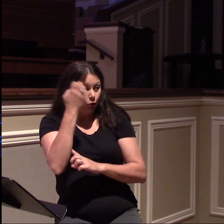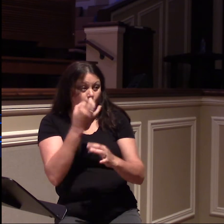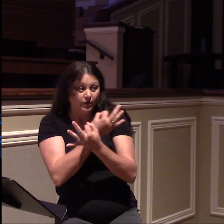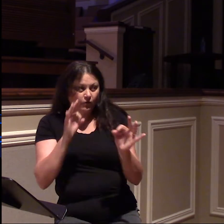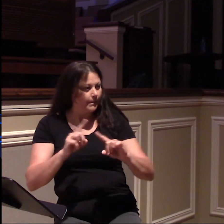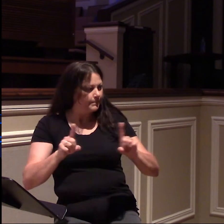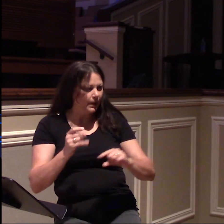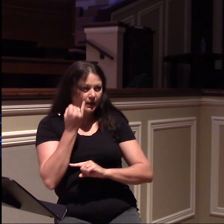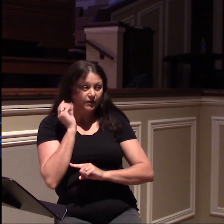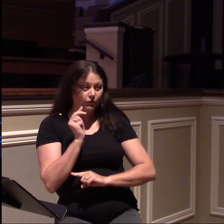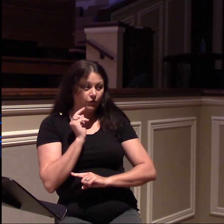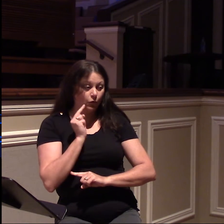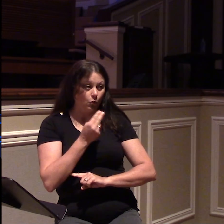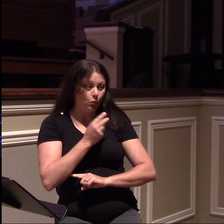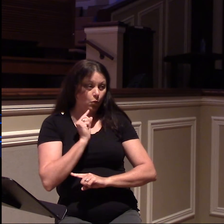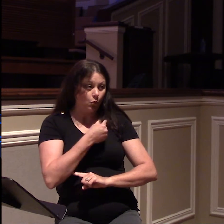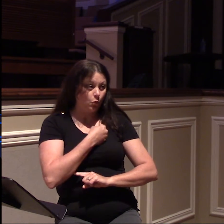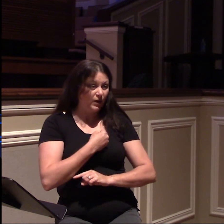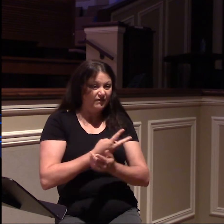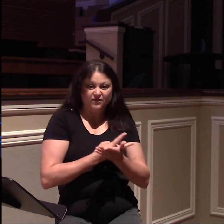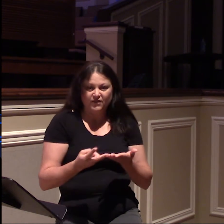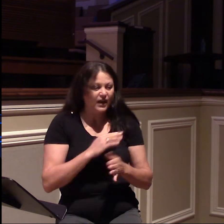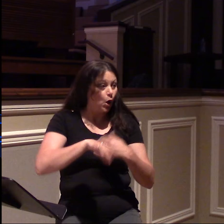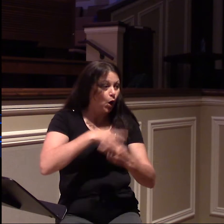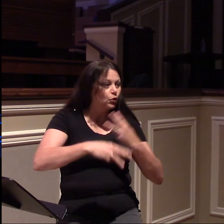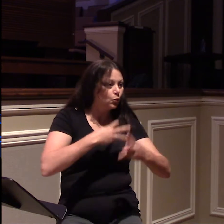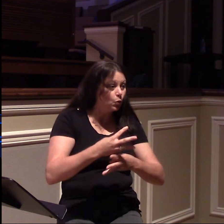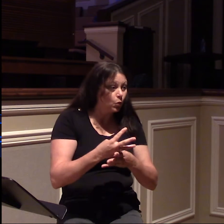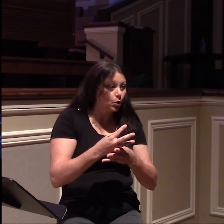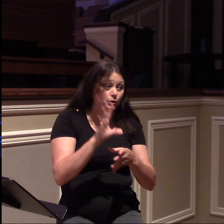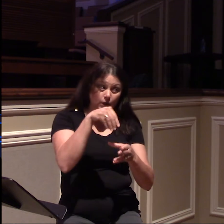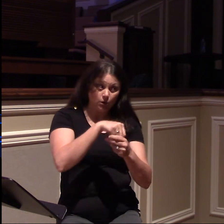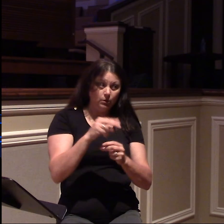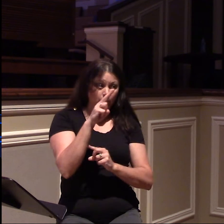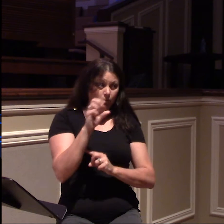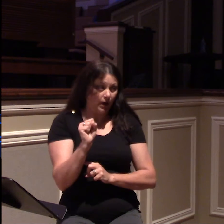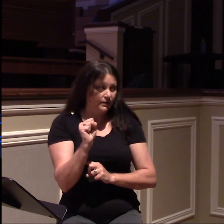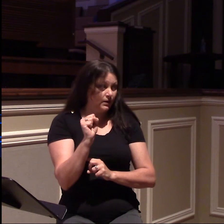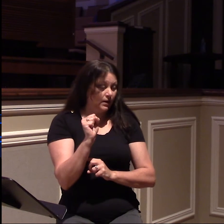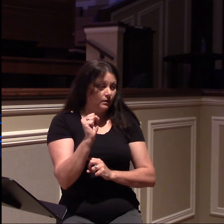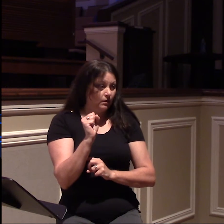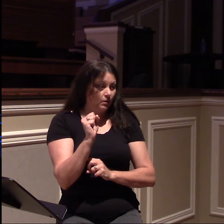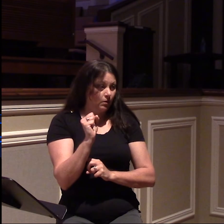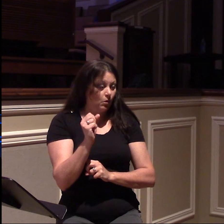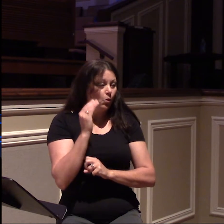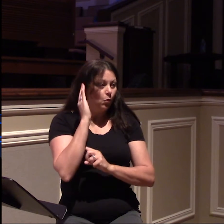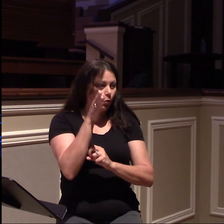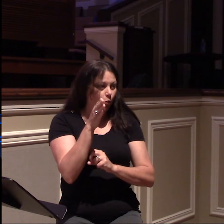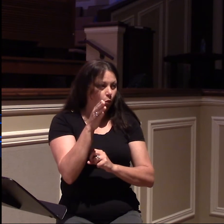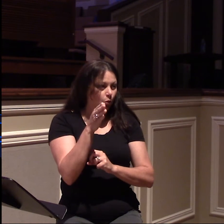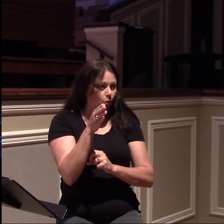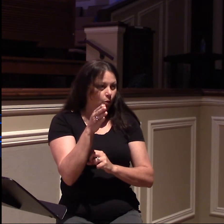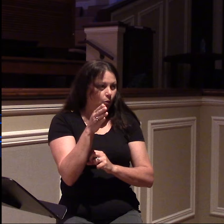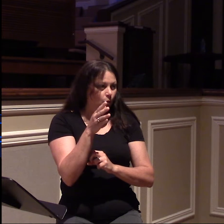whole world, including the United States, including all that we have known and cared for, will sink into the abyss of a new dark age made more